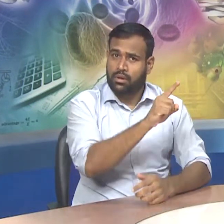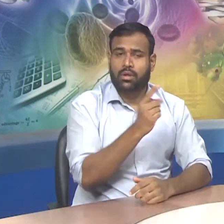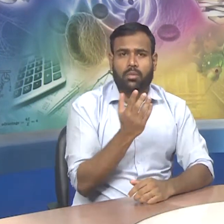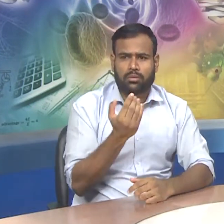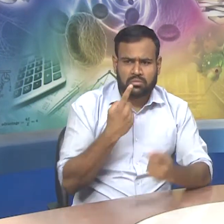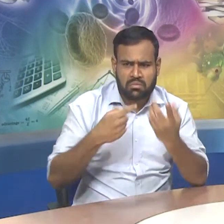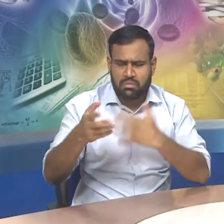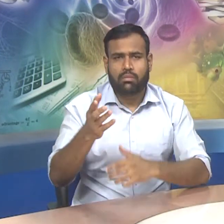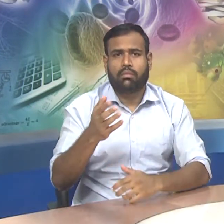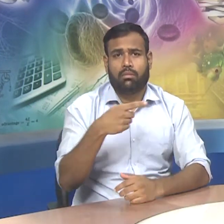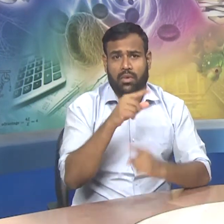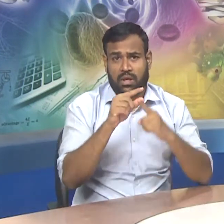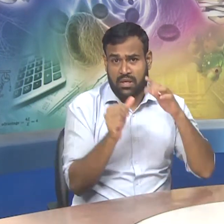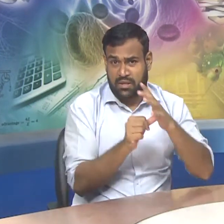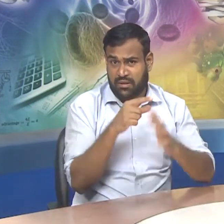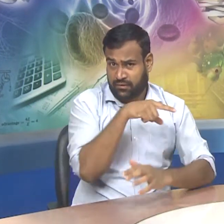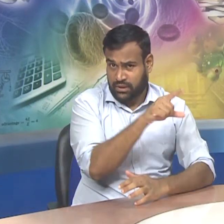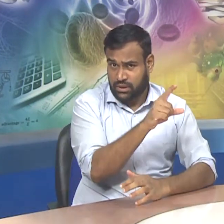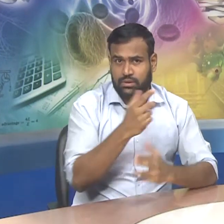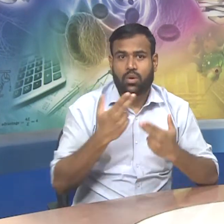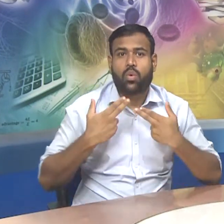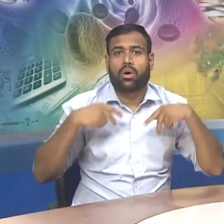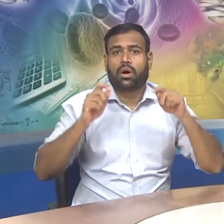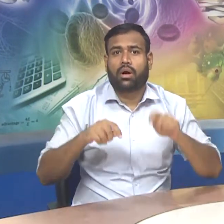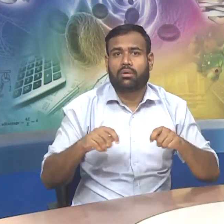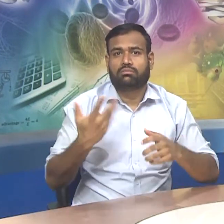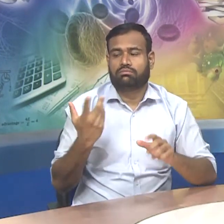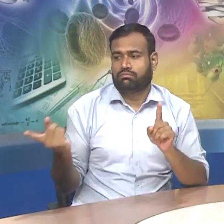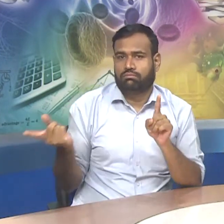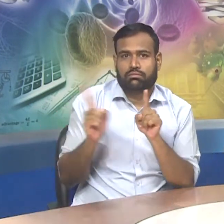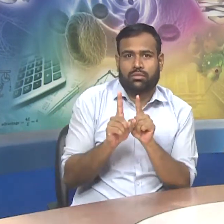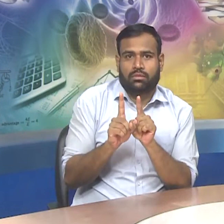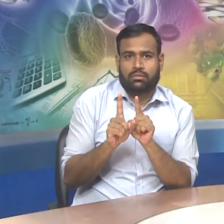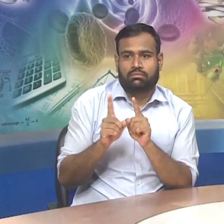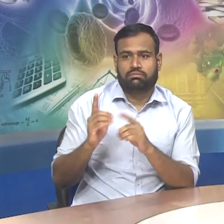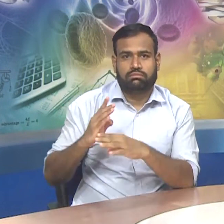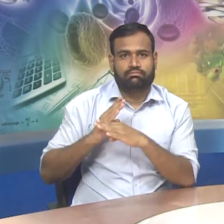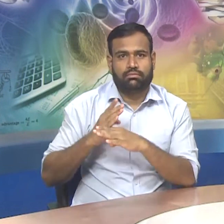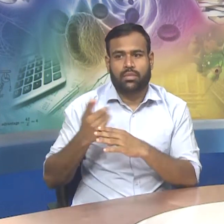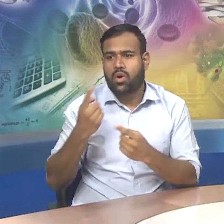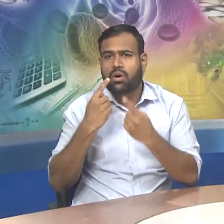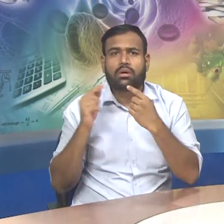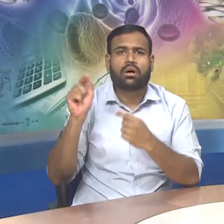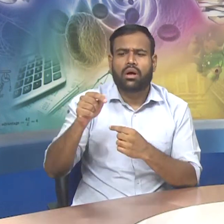The president may defend himself in person or through his counsel.